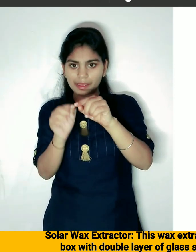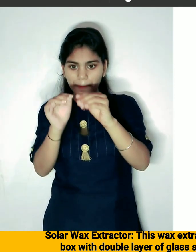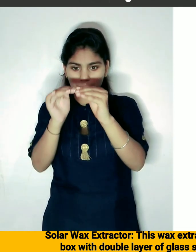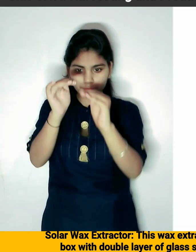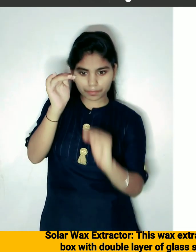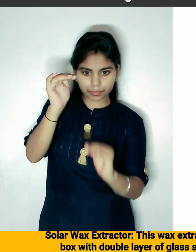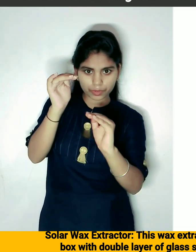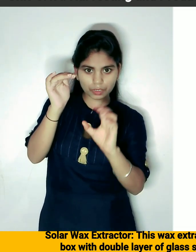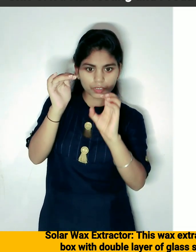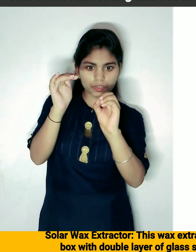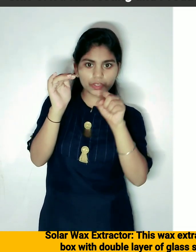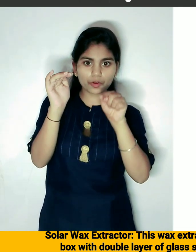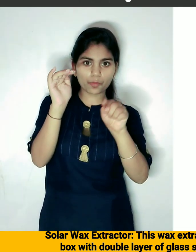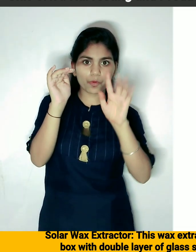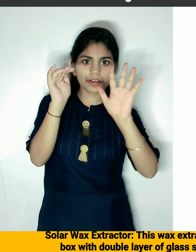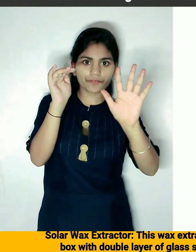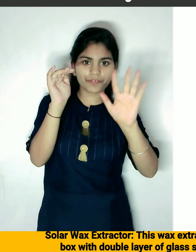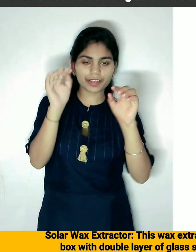two sheets.